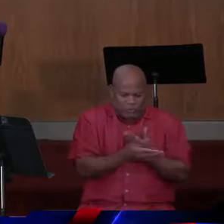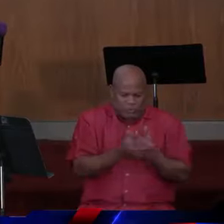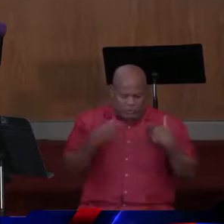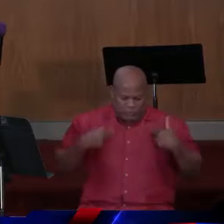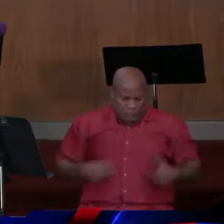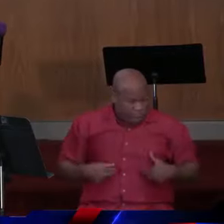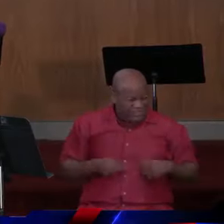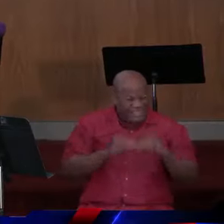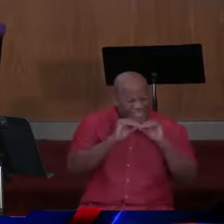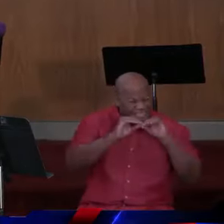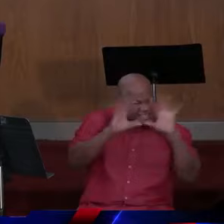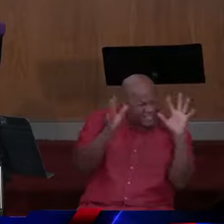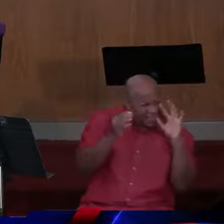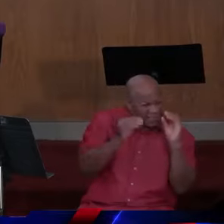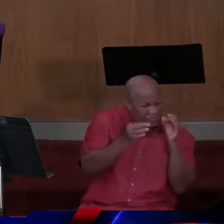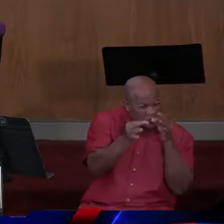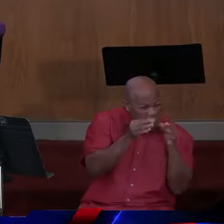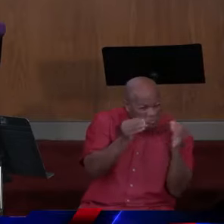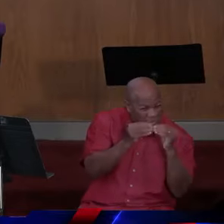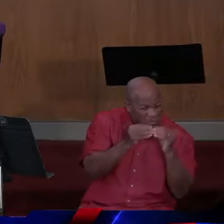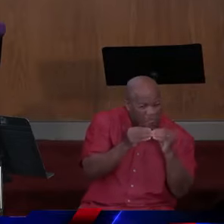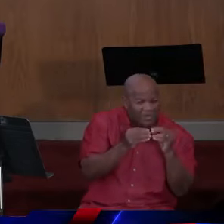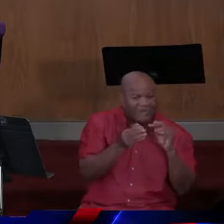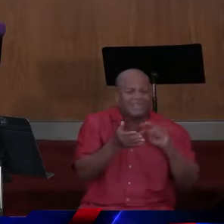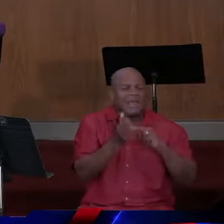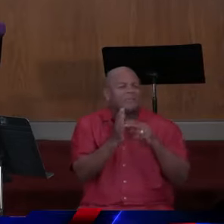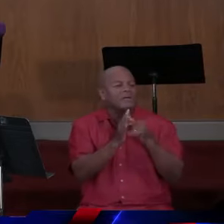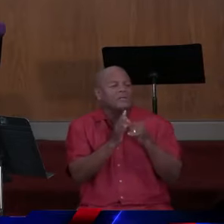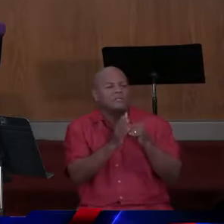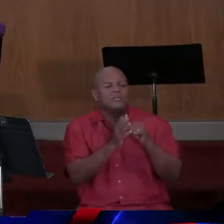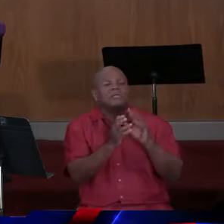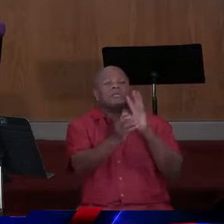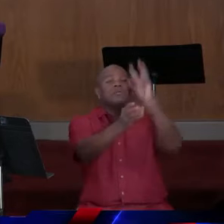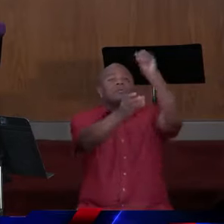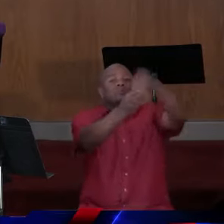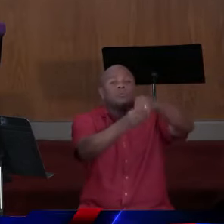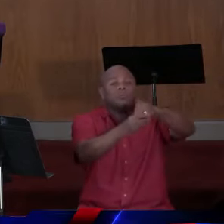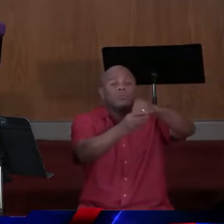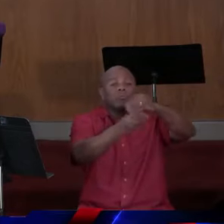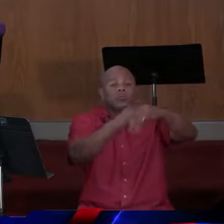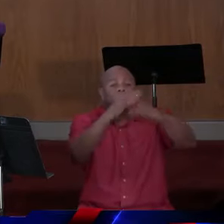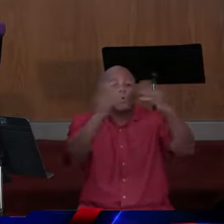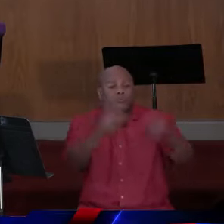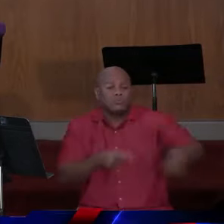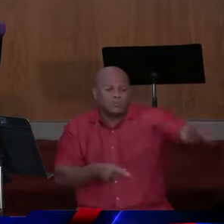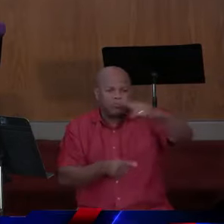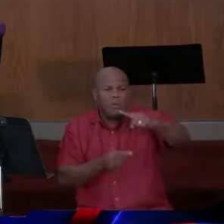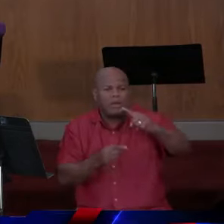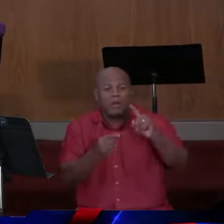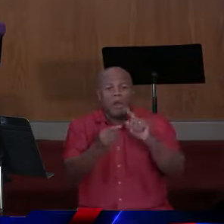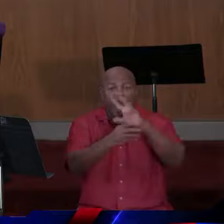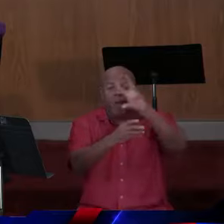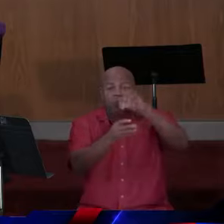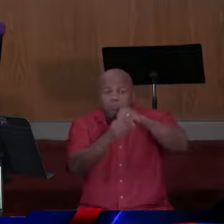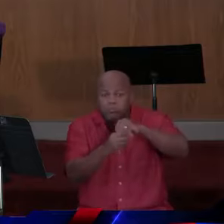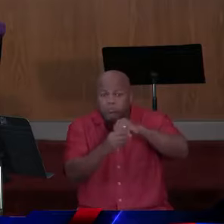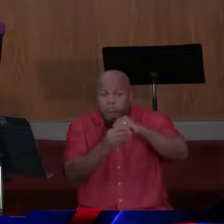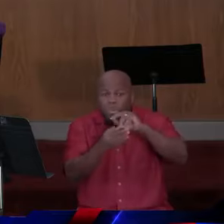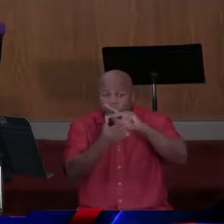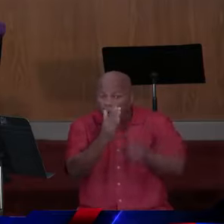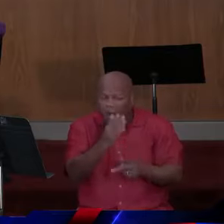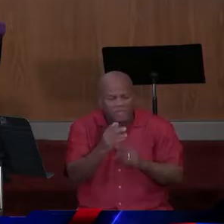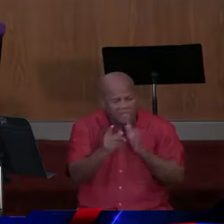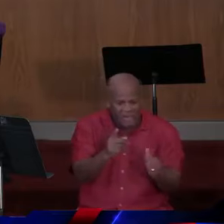Can I make it plain? That's what he meant when he says you're in the world, but not of it. That's what he meant when he said